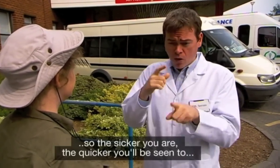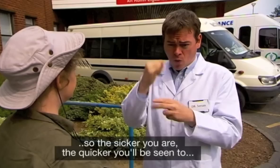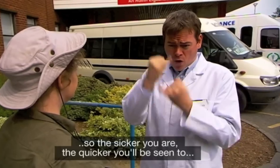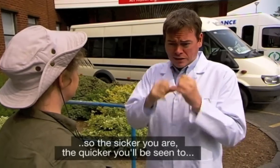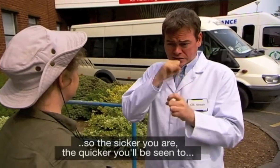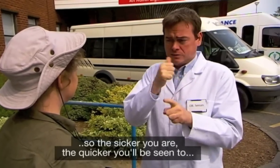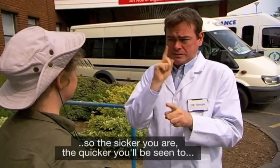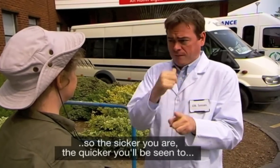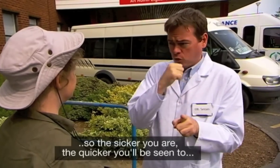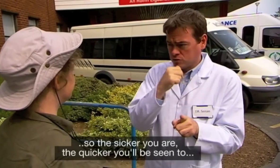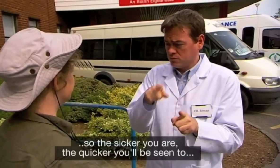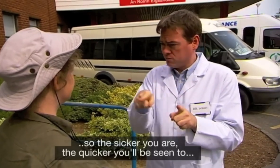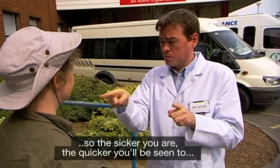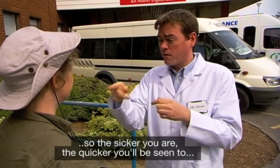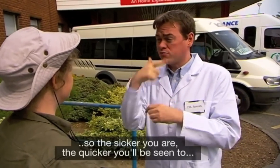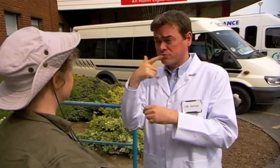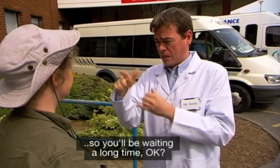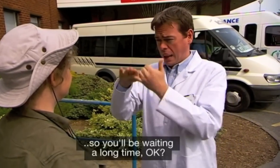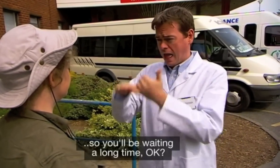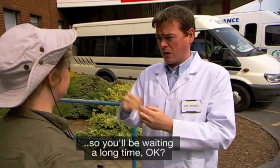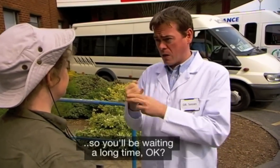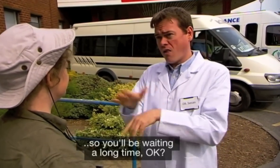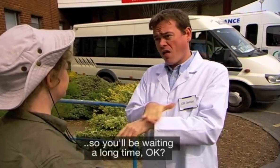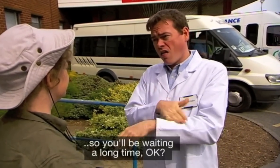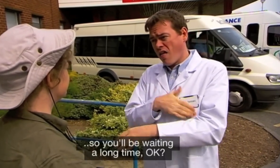are, the quicker you'll be seen to. So you'll be waiting a long time, okay?